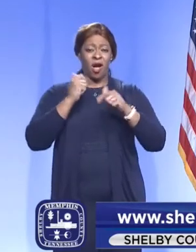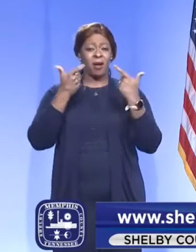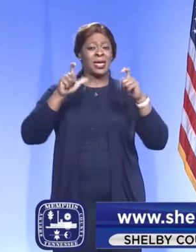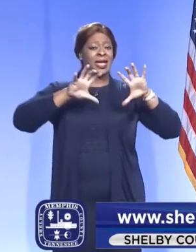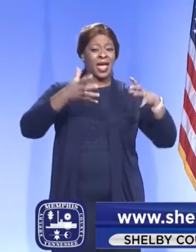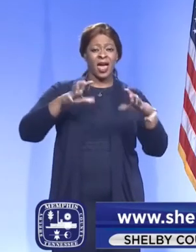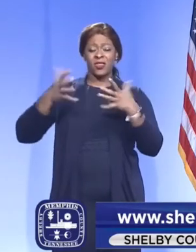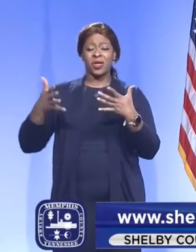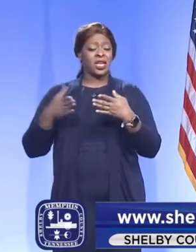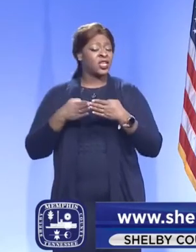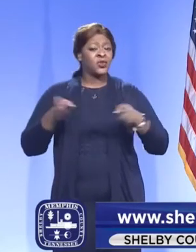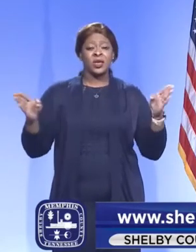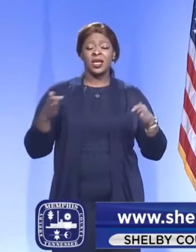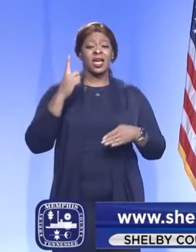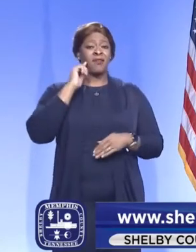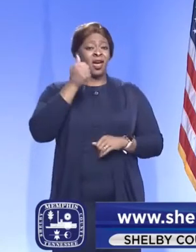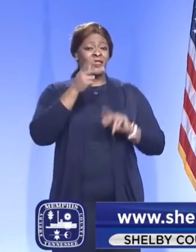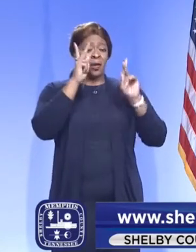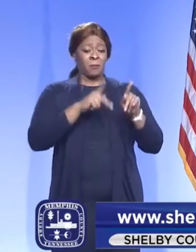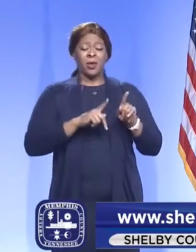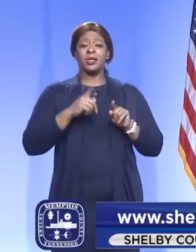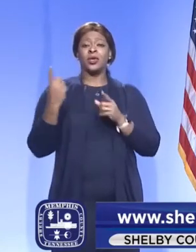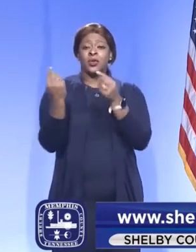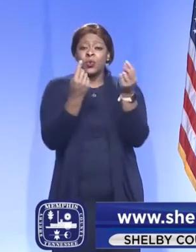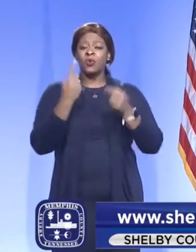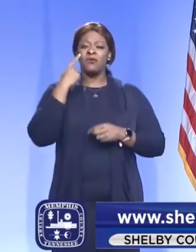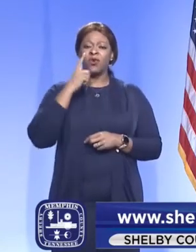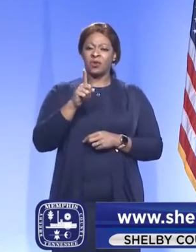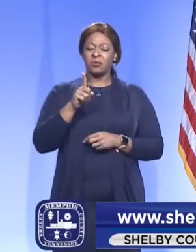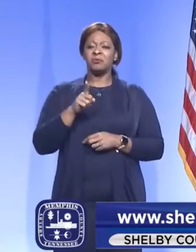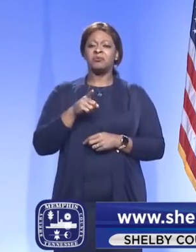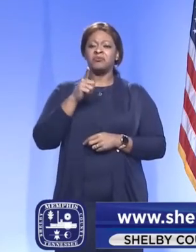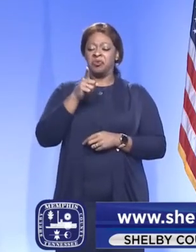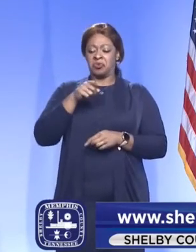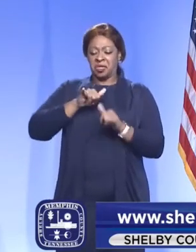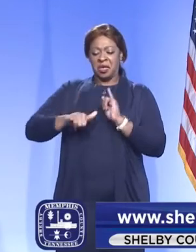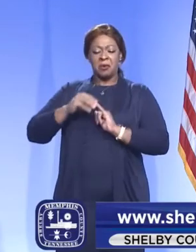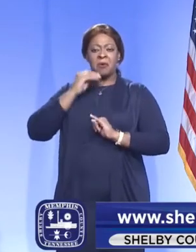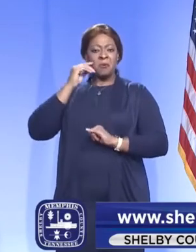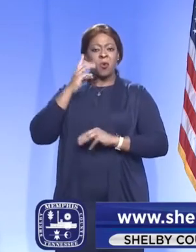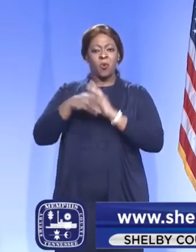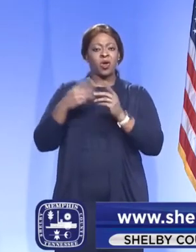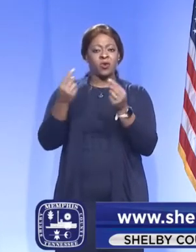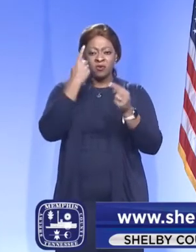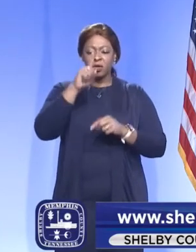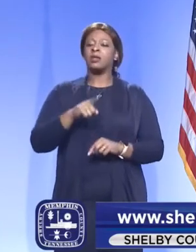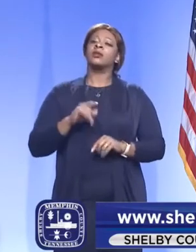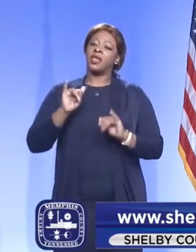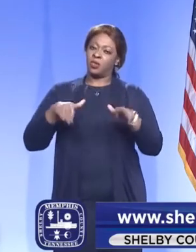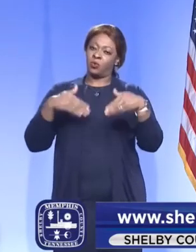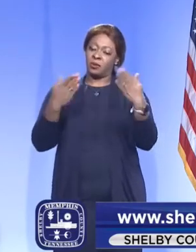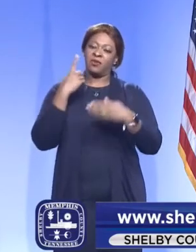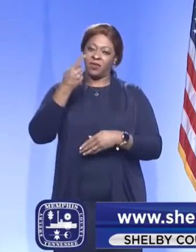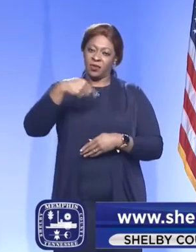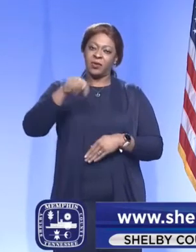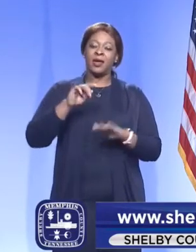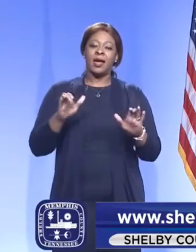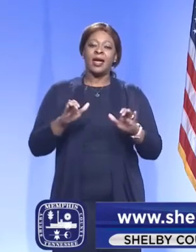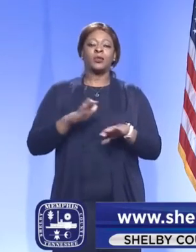you to take very seriously the measures that you can perform on a daily basis to protect yourselves